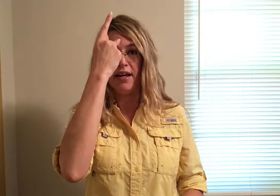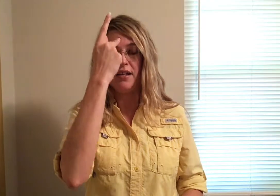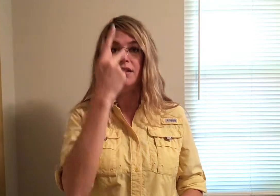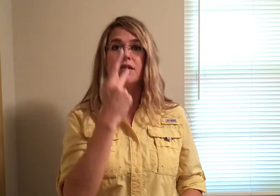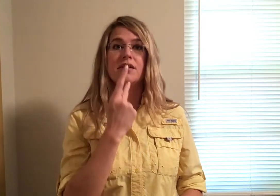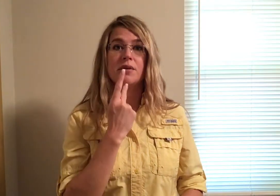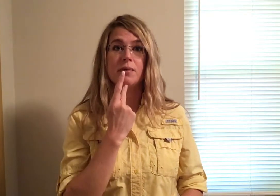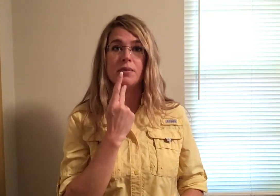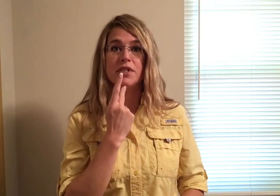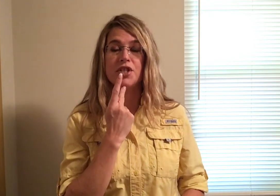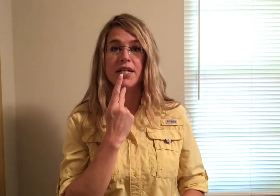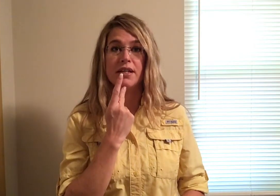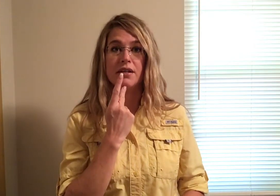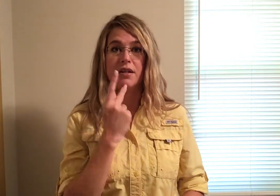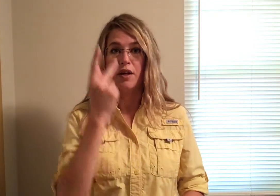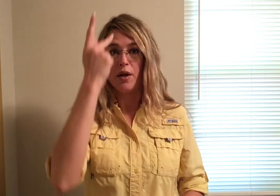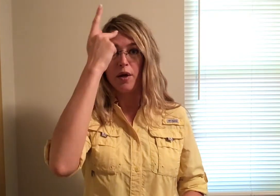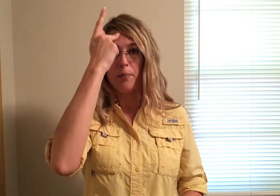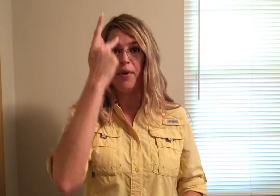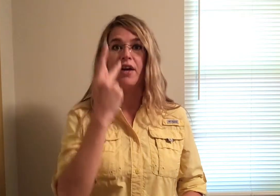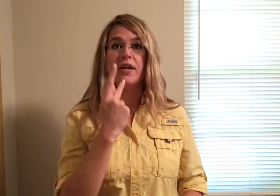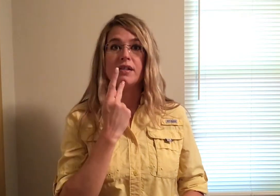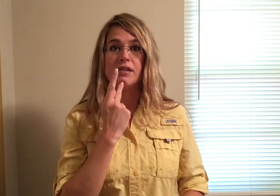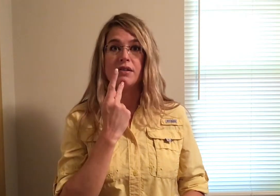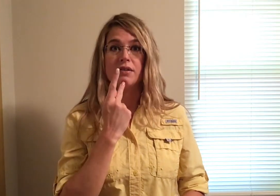head to chin, parents.